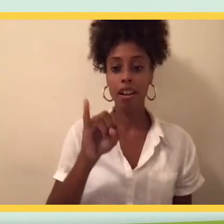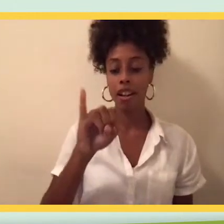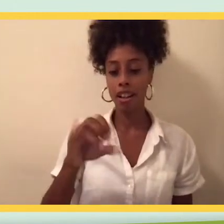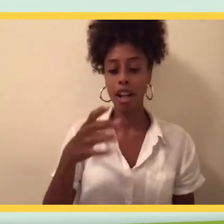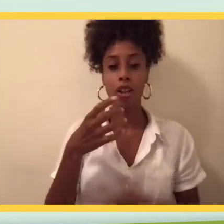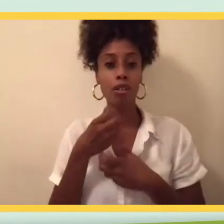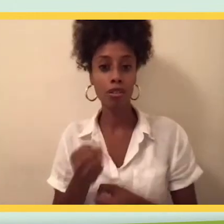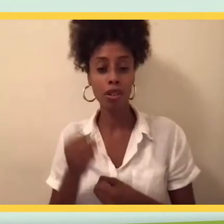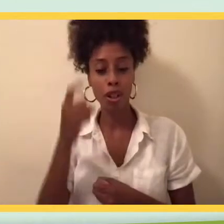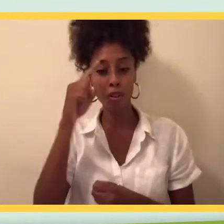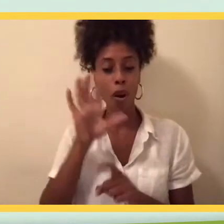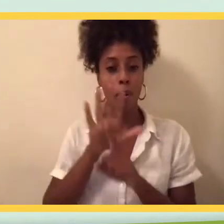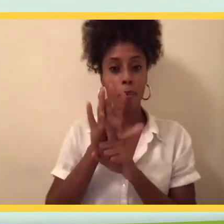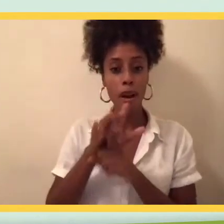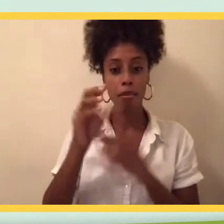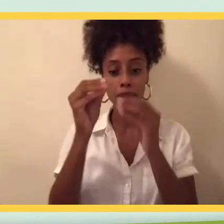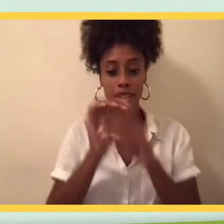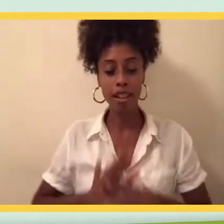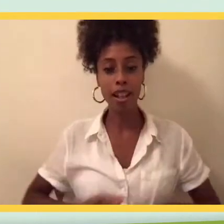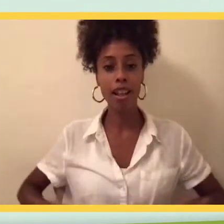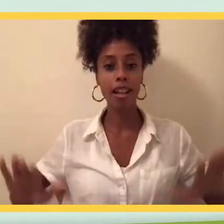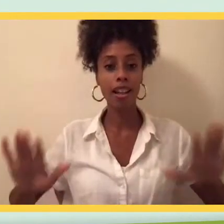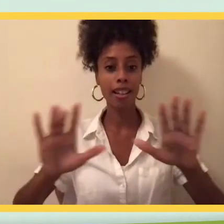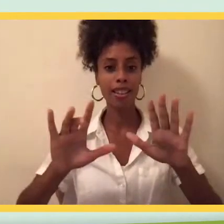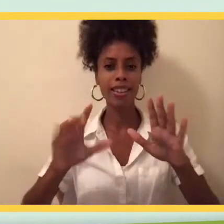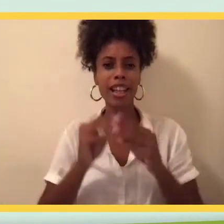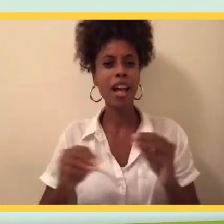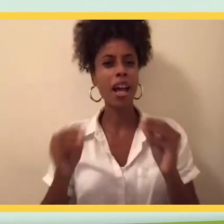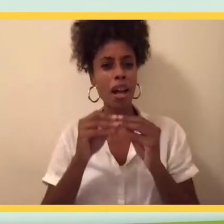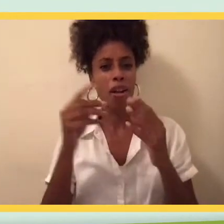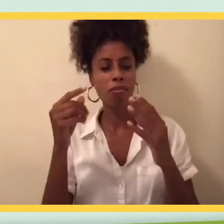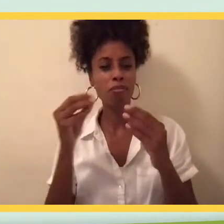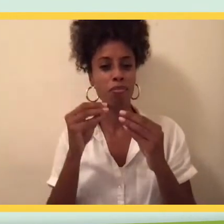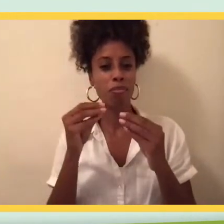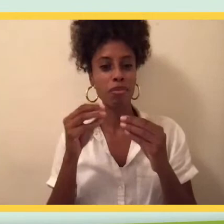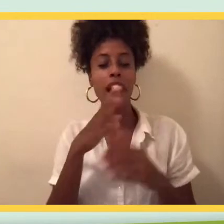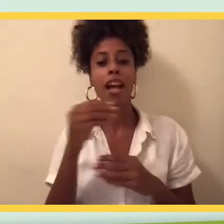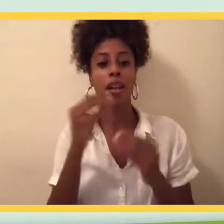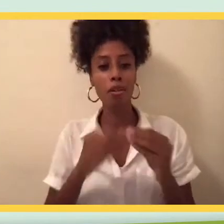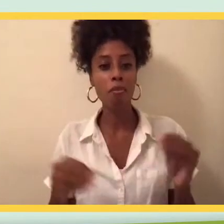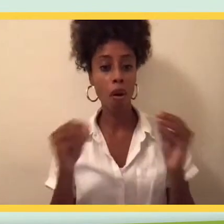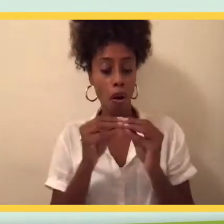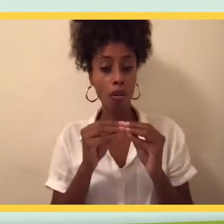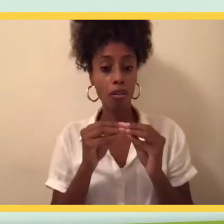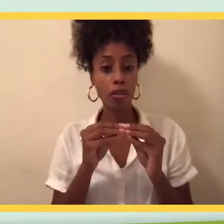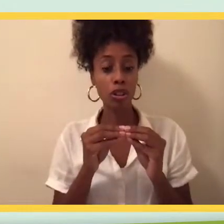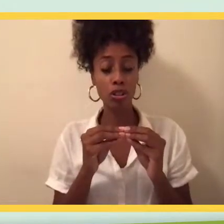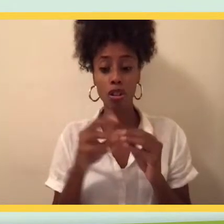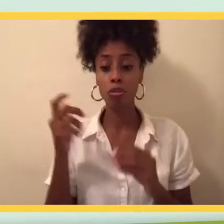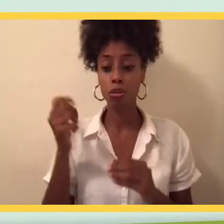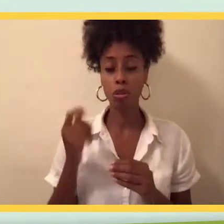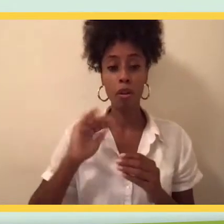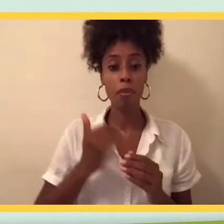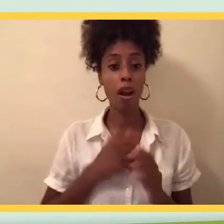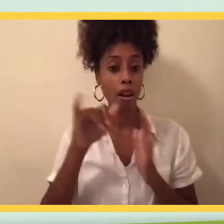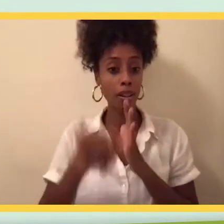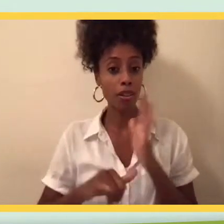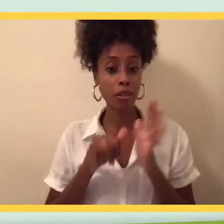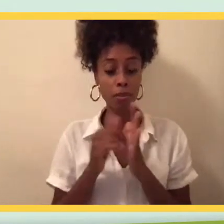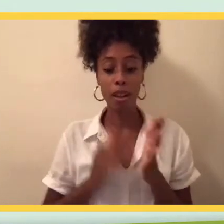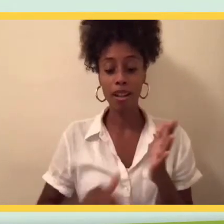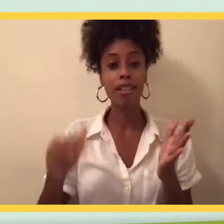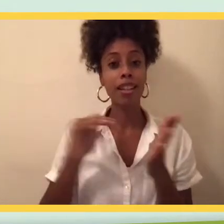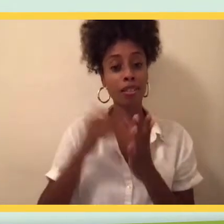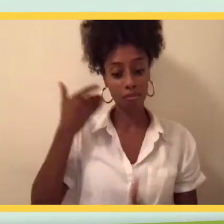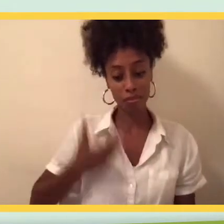the Friends of Seattle Waterfront. So go ahead, subscribe here to our YouTube. Again, I'm Merri,